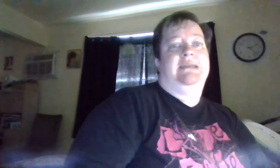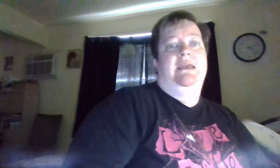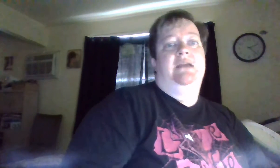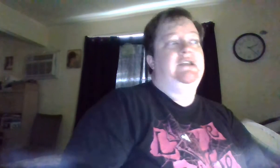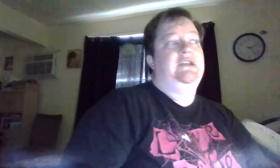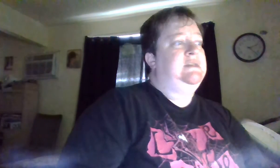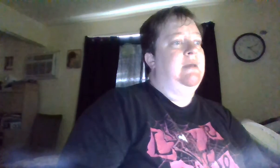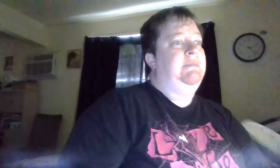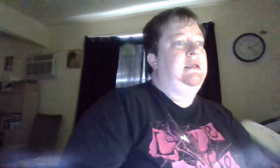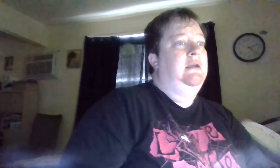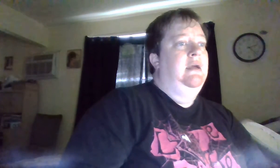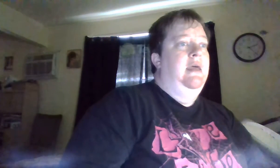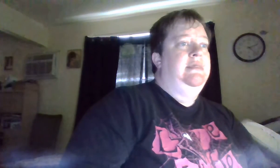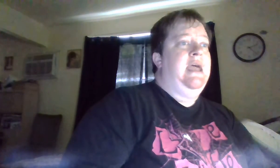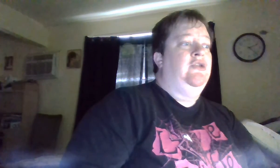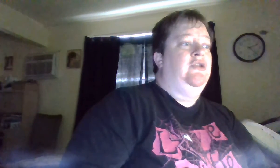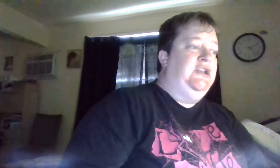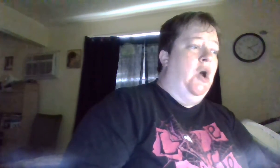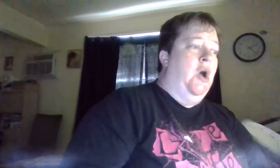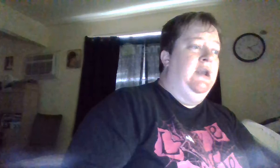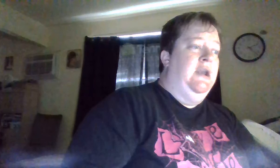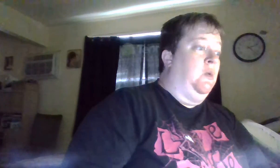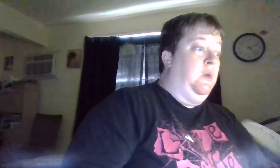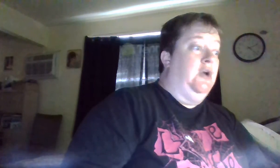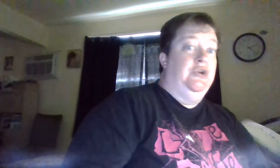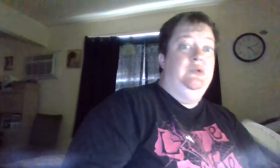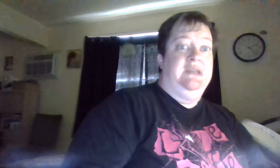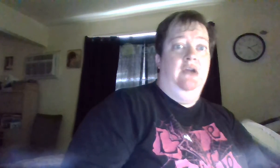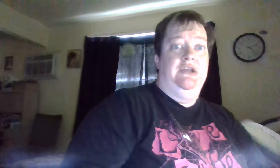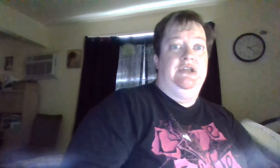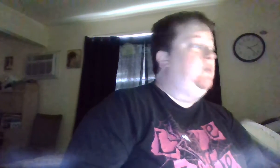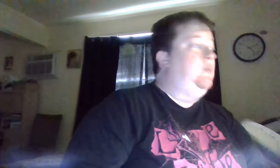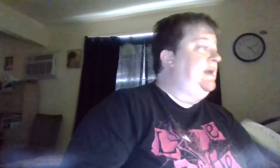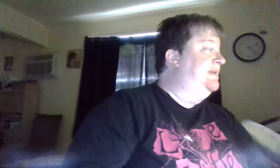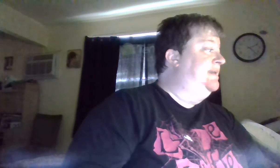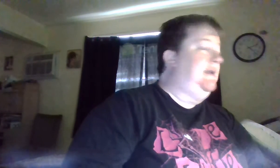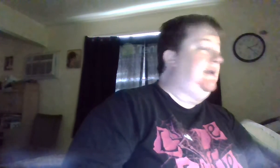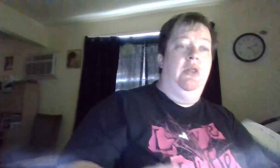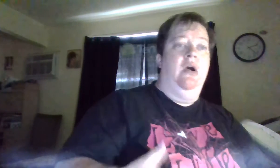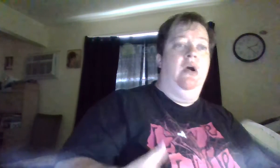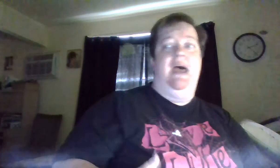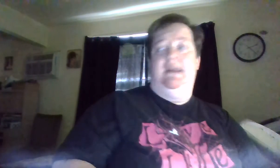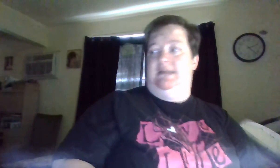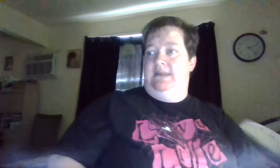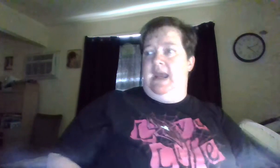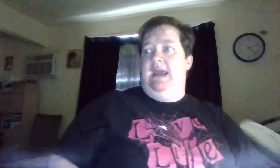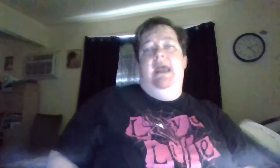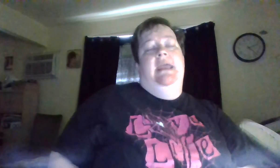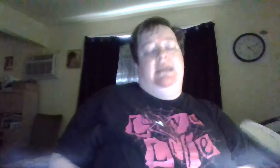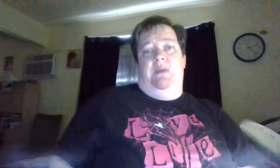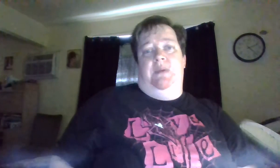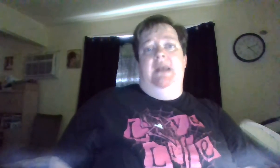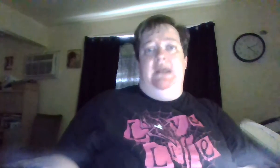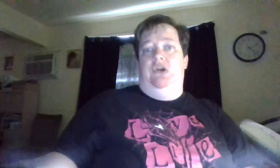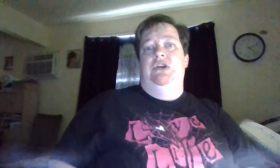asking us to do something that either we don't want to do or we're too scared to do, and we need somebody to come alongside us and say, get your butt in gear. You can do